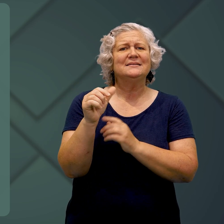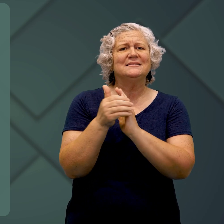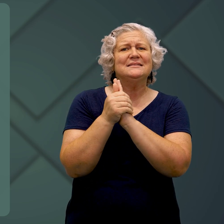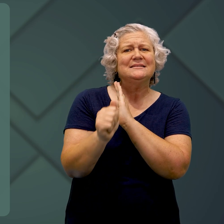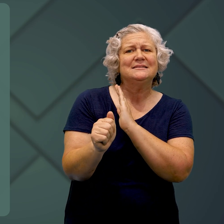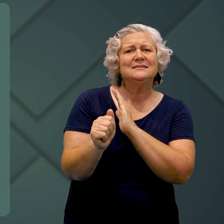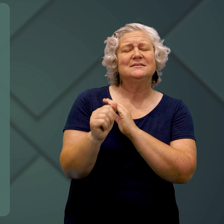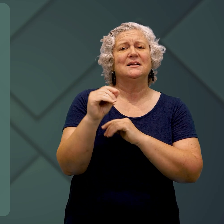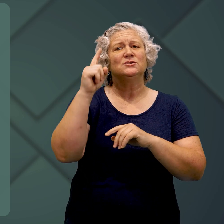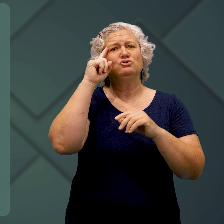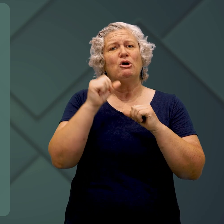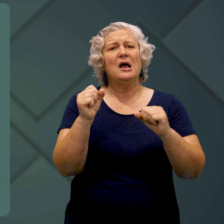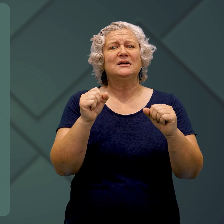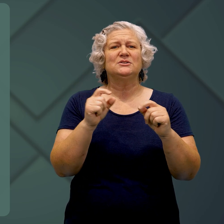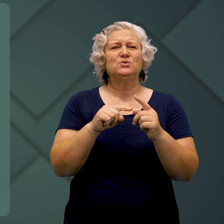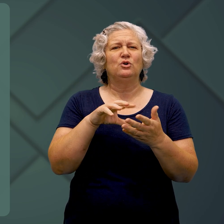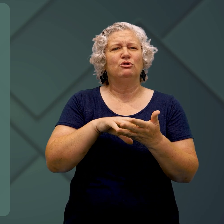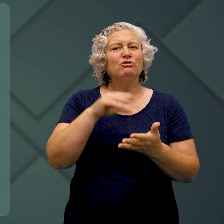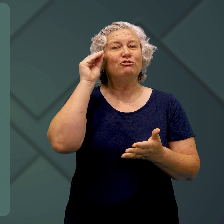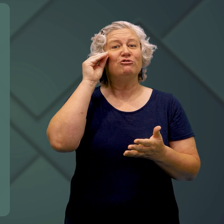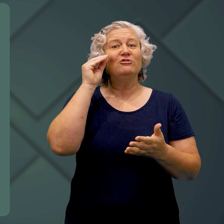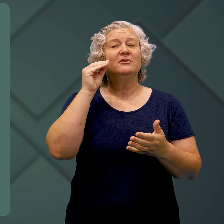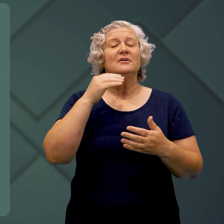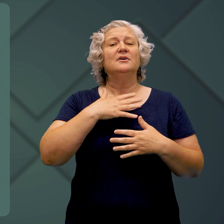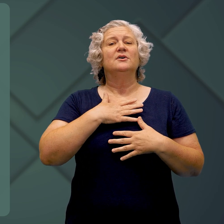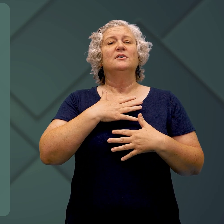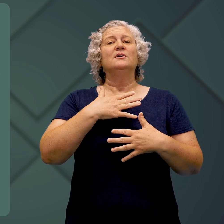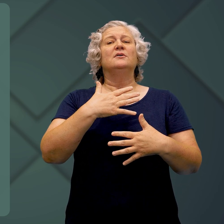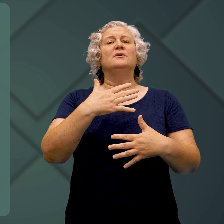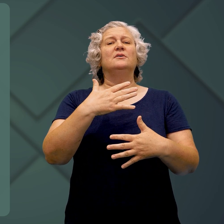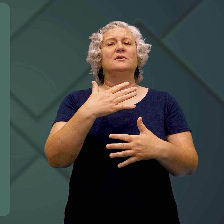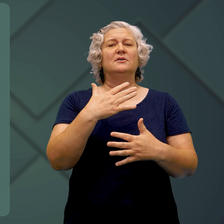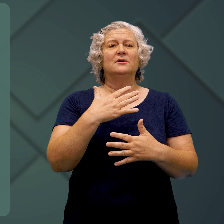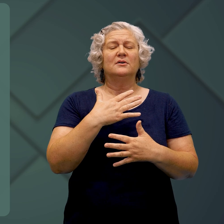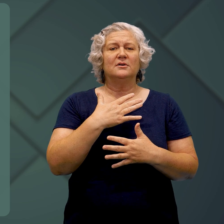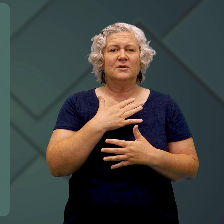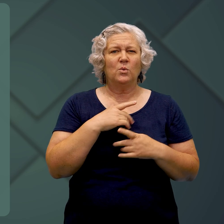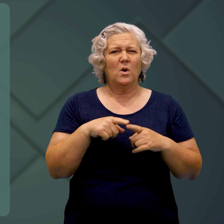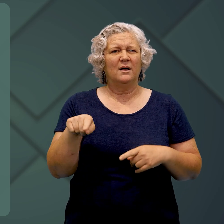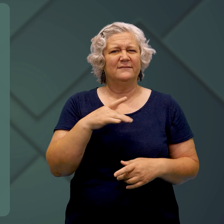and strategies, learning to take deep breaths when they're feeling frustrated.